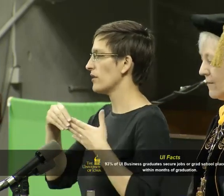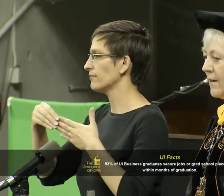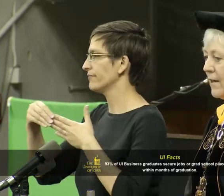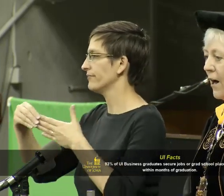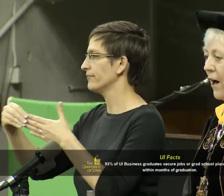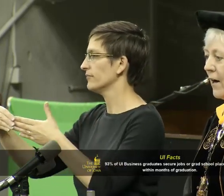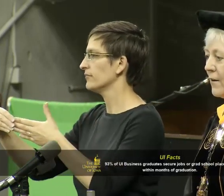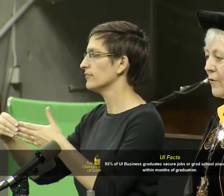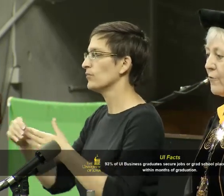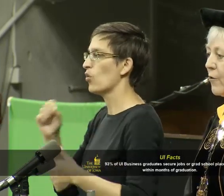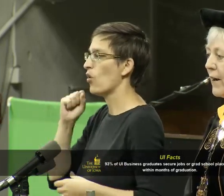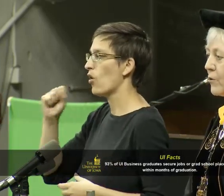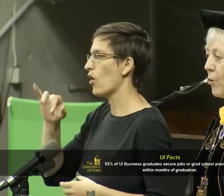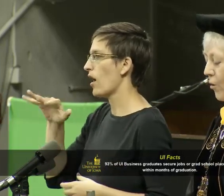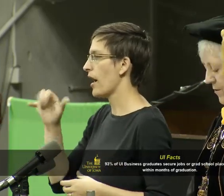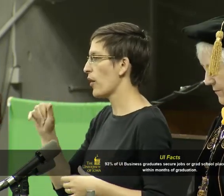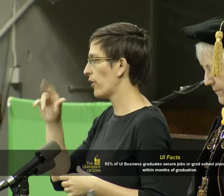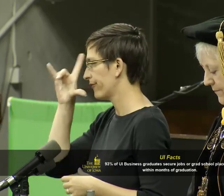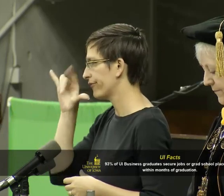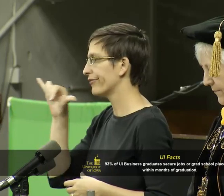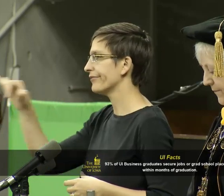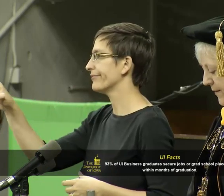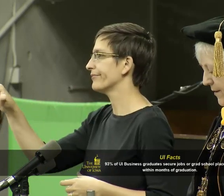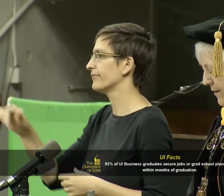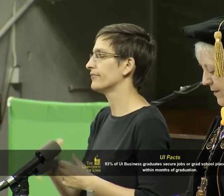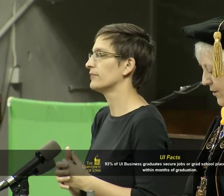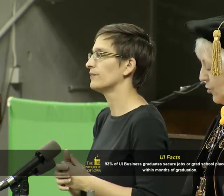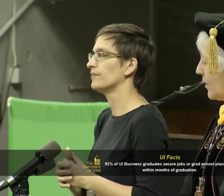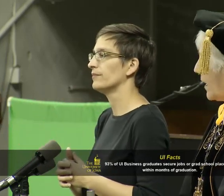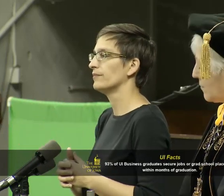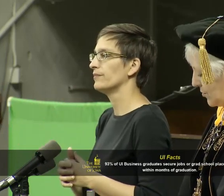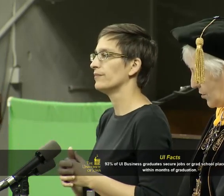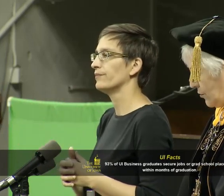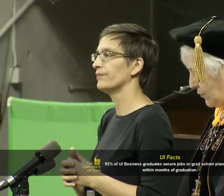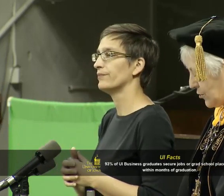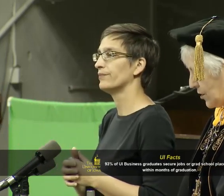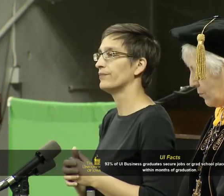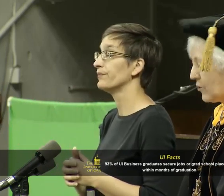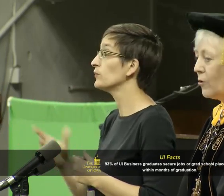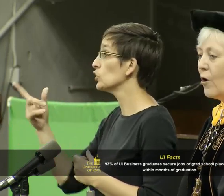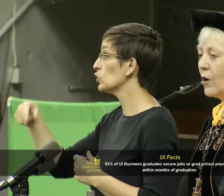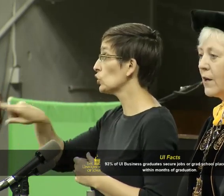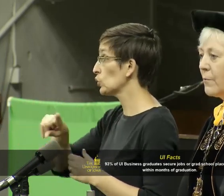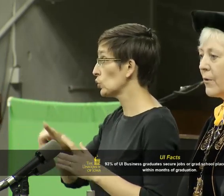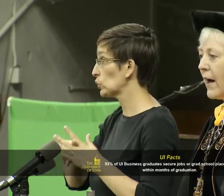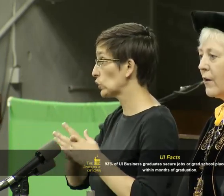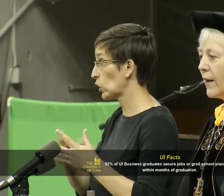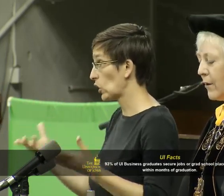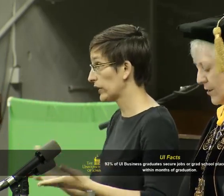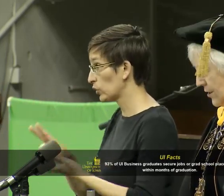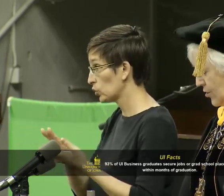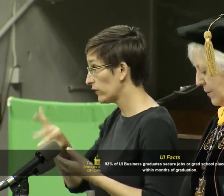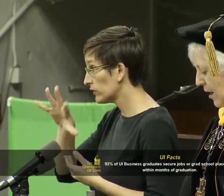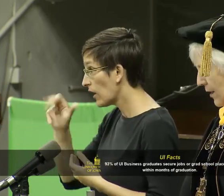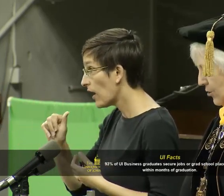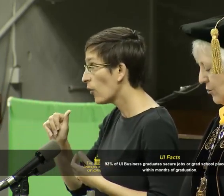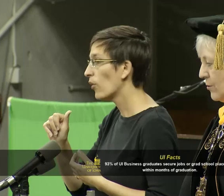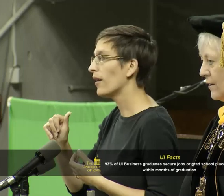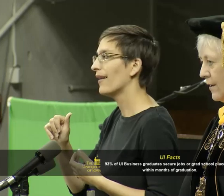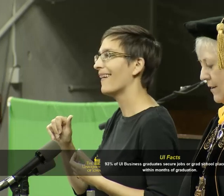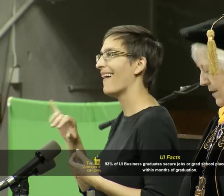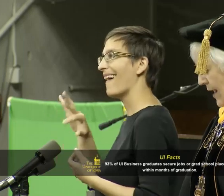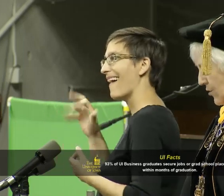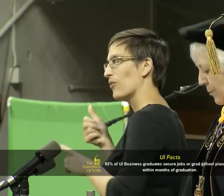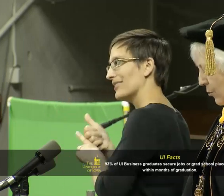Iowa, on forevermore. You came into the university with a long, proud heritage behind